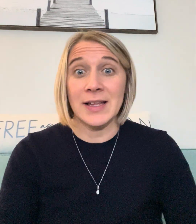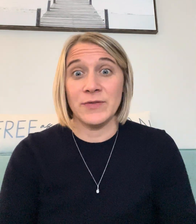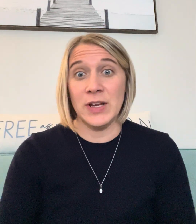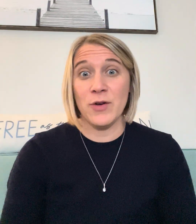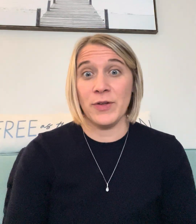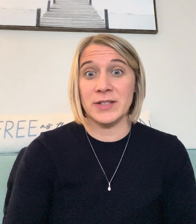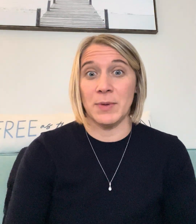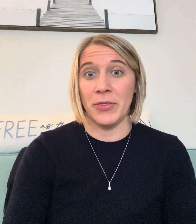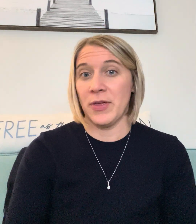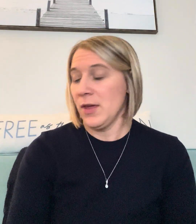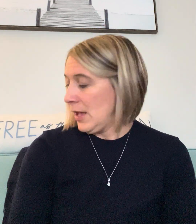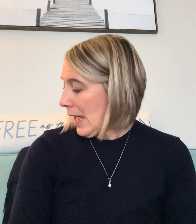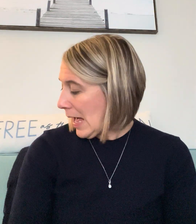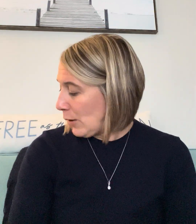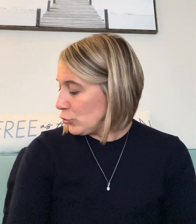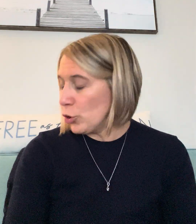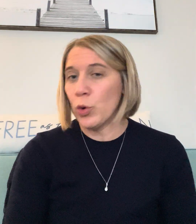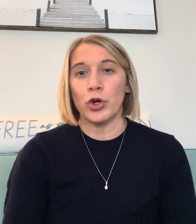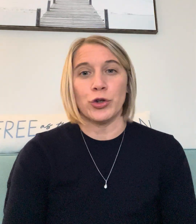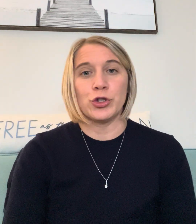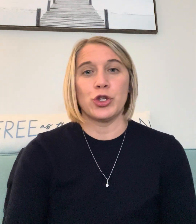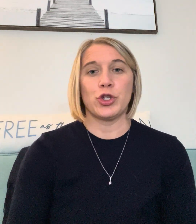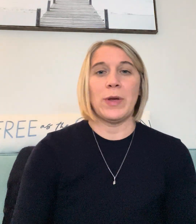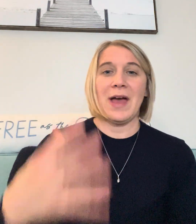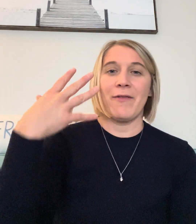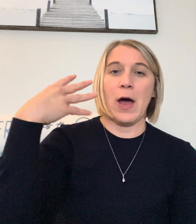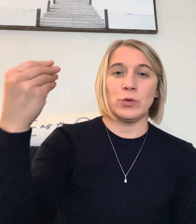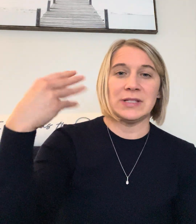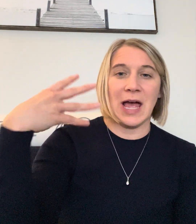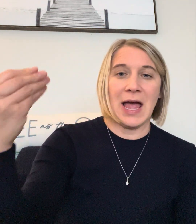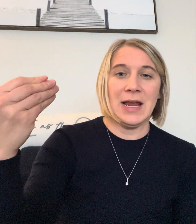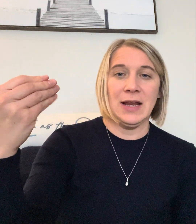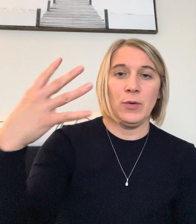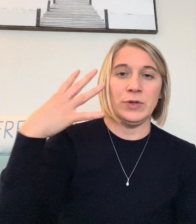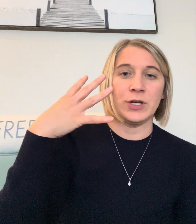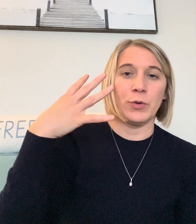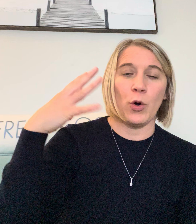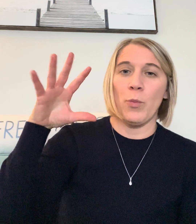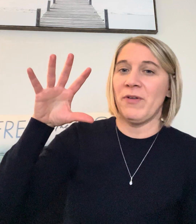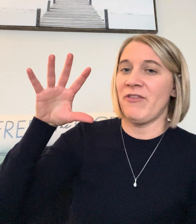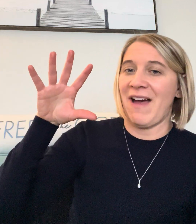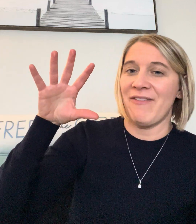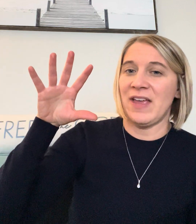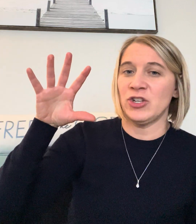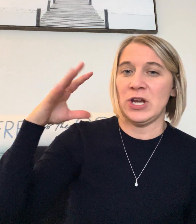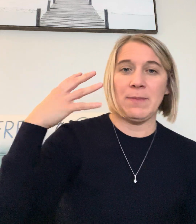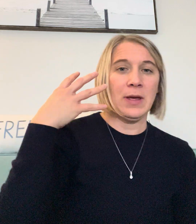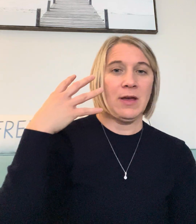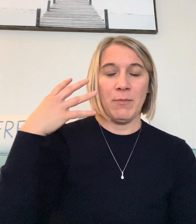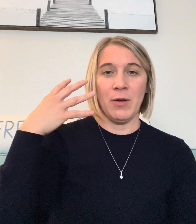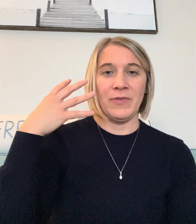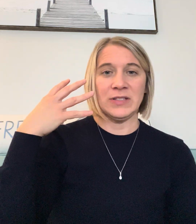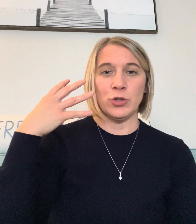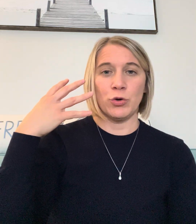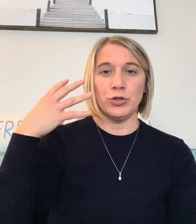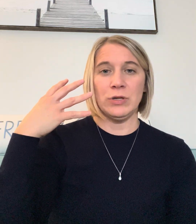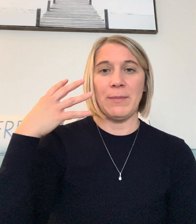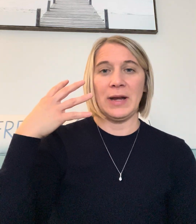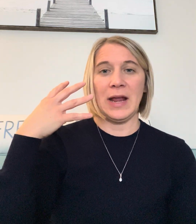Last video for this month, outdoors. So we have outside, we start with the open 5 hand shape, palm facing towards you, dominant hand.